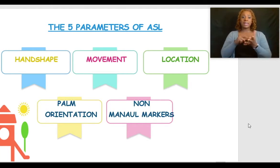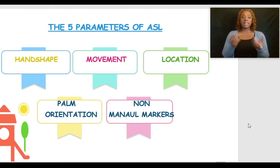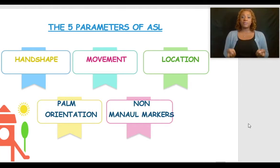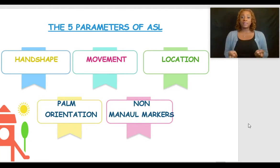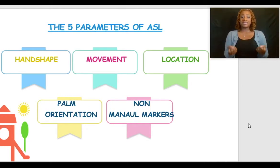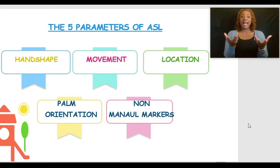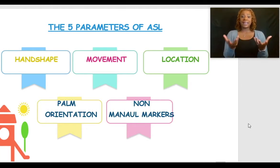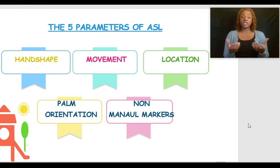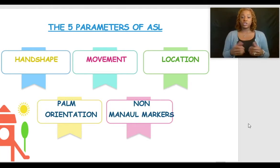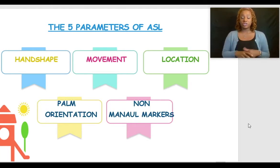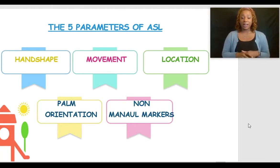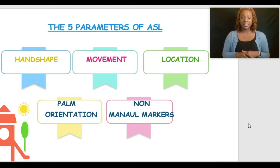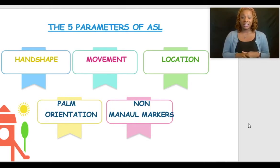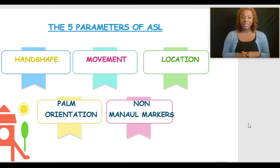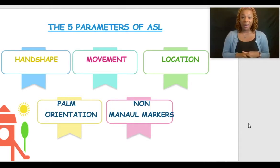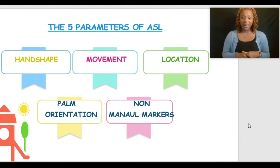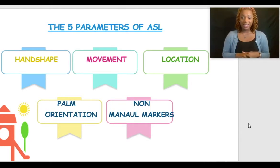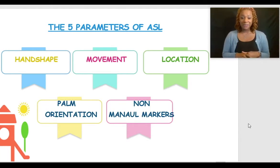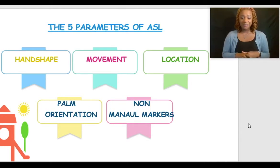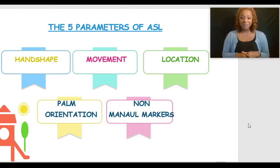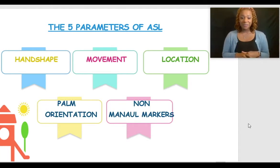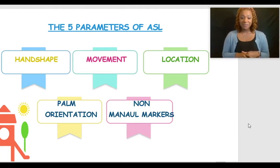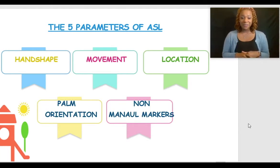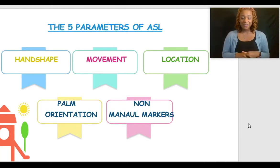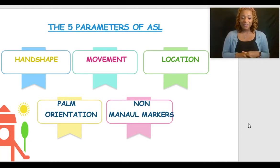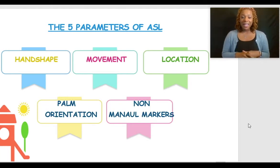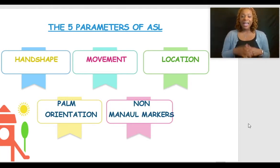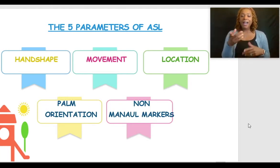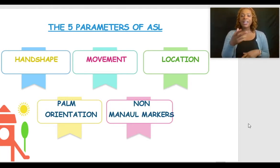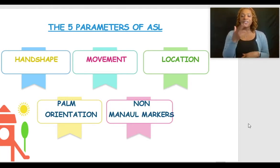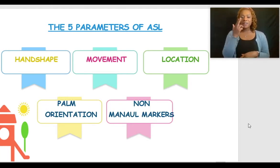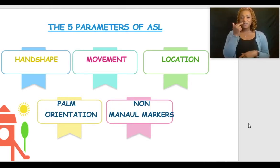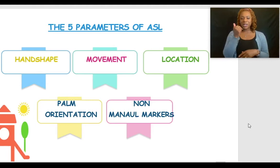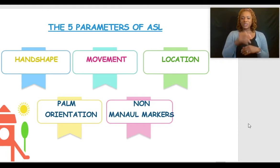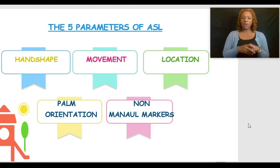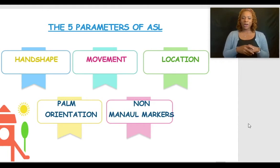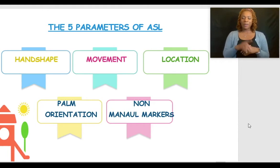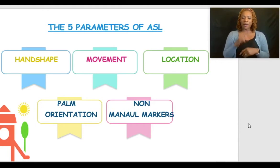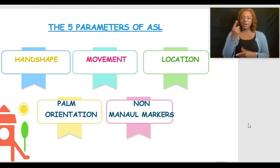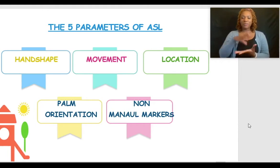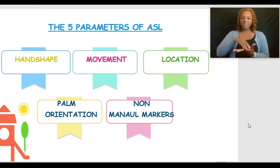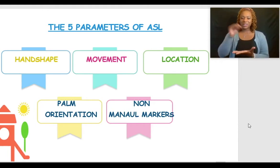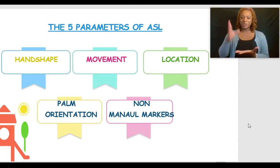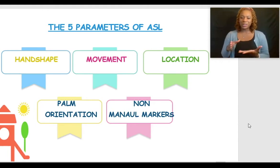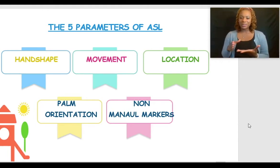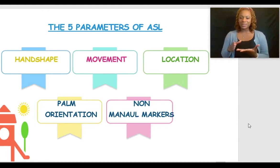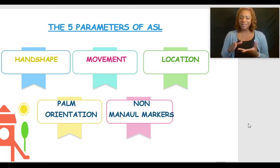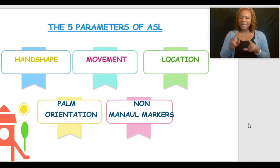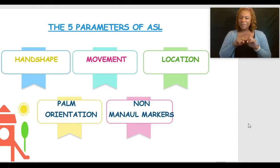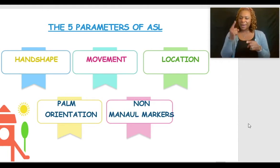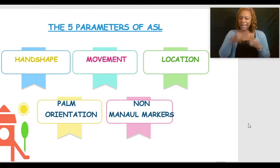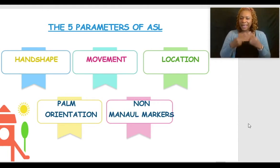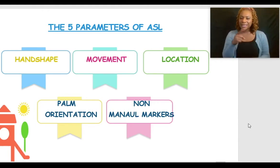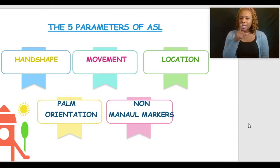meaning of the sign that you're trying to express. I'll give you a funny story about one of my students, but I can't tell you